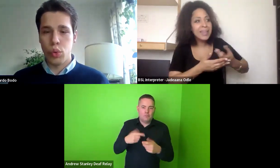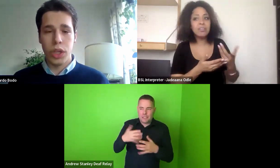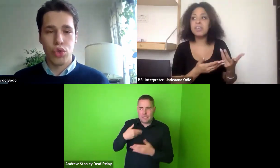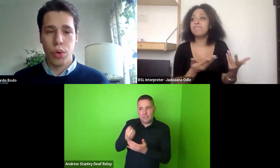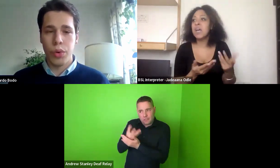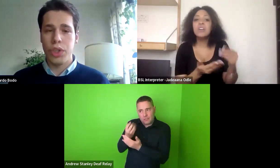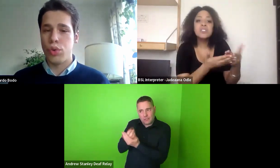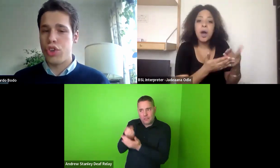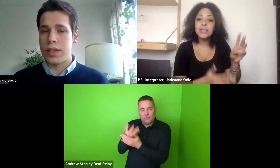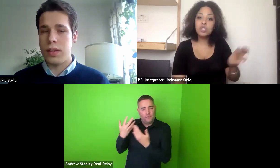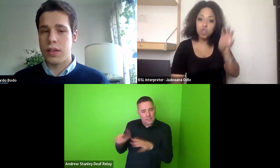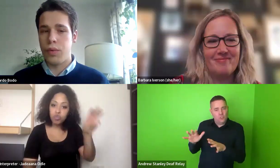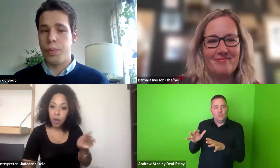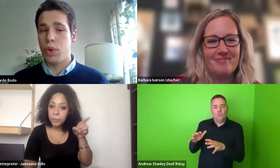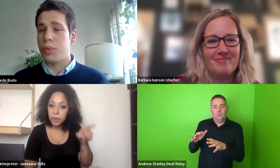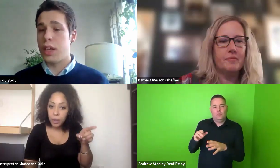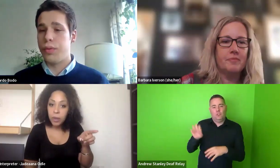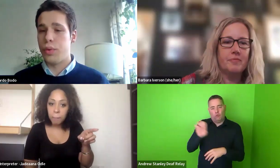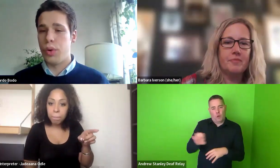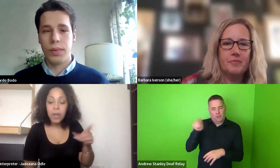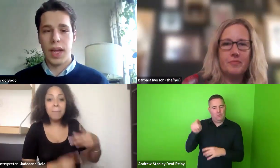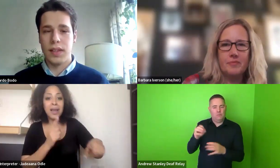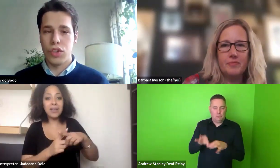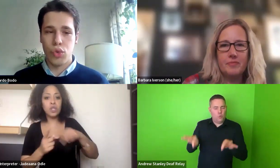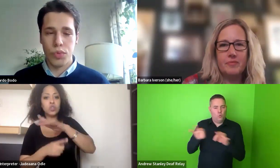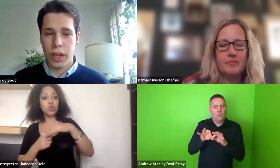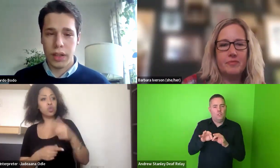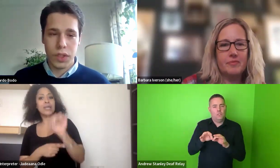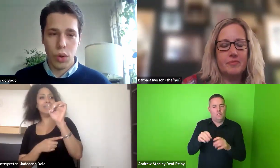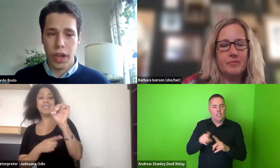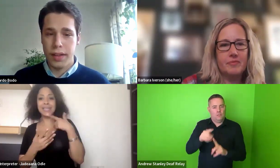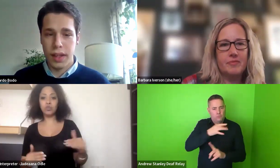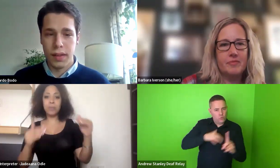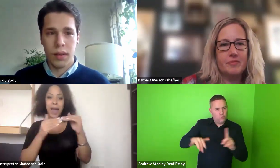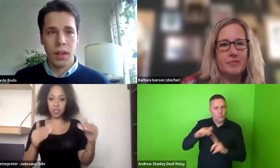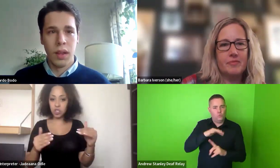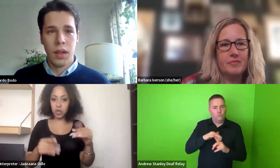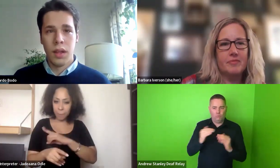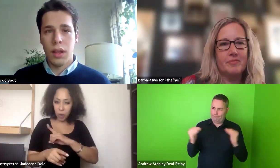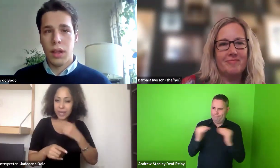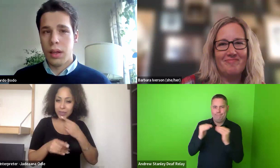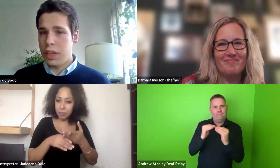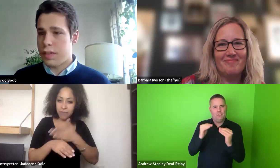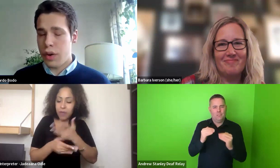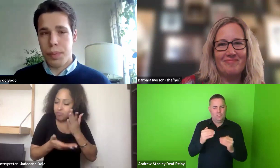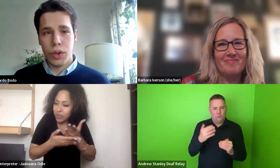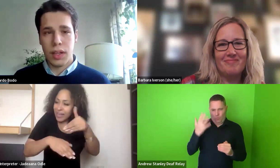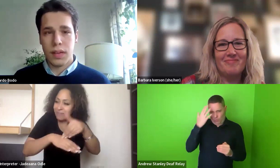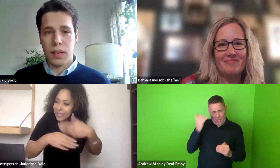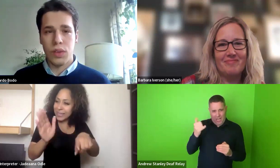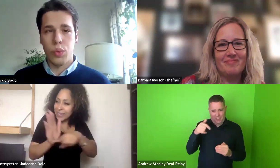but also to ensure resource justice for people outside of Europe, as these two objectives go hand in hand. It's